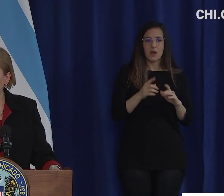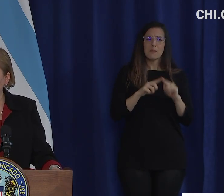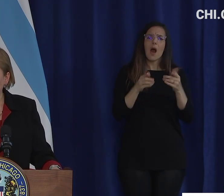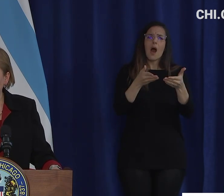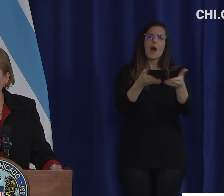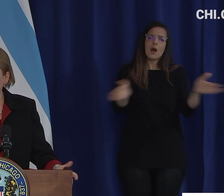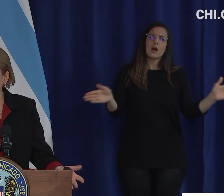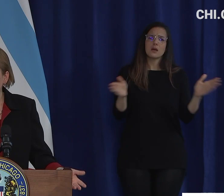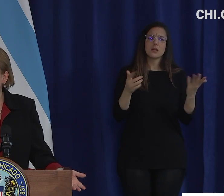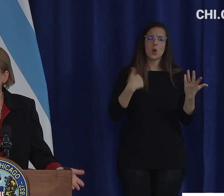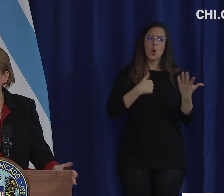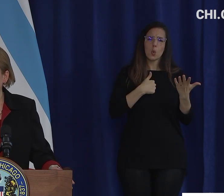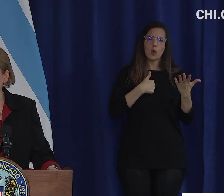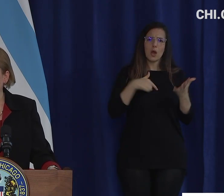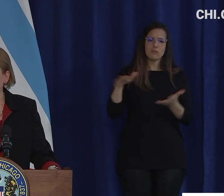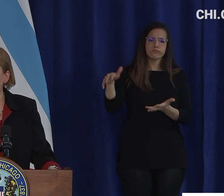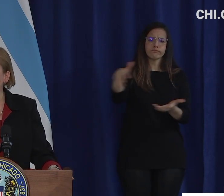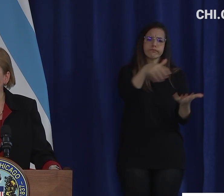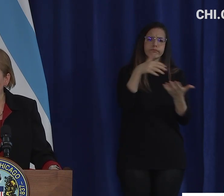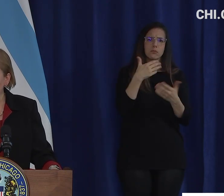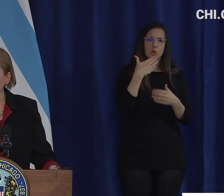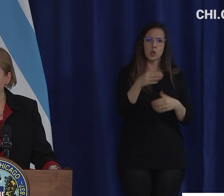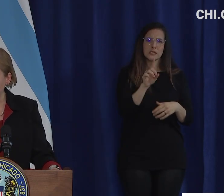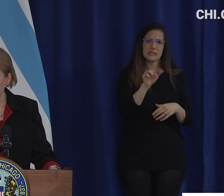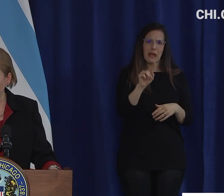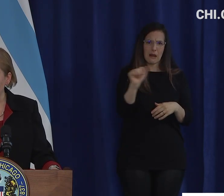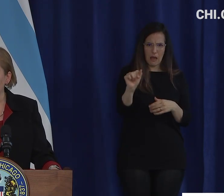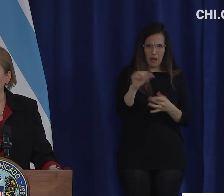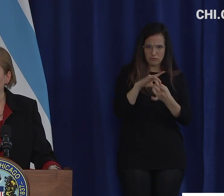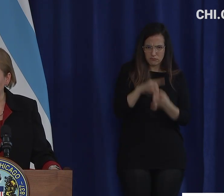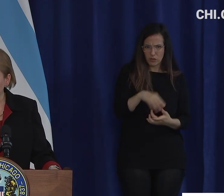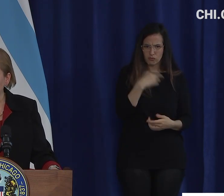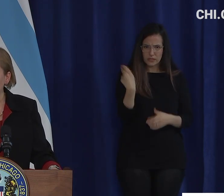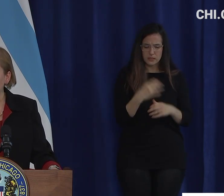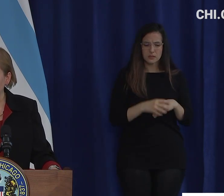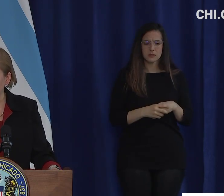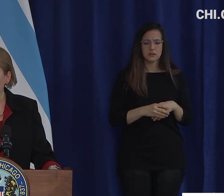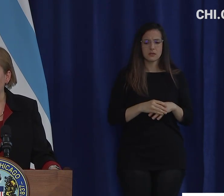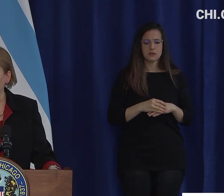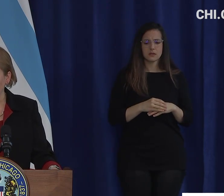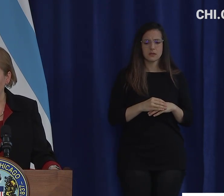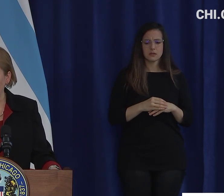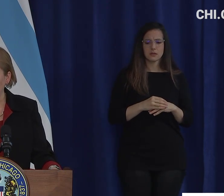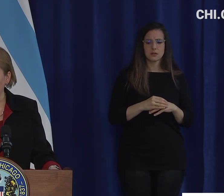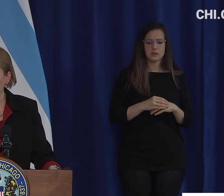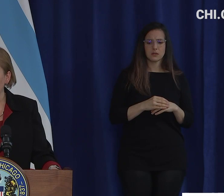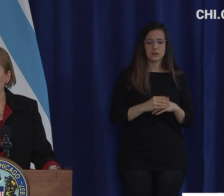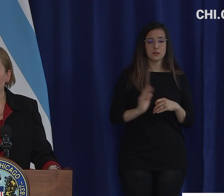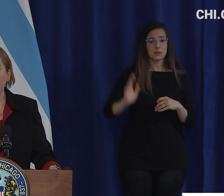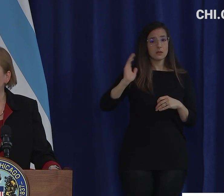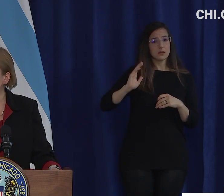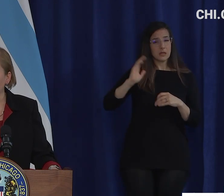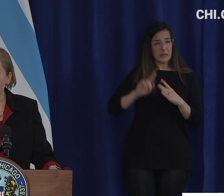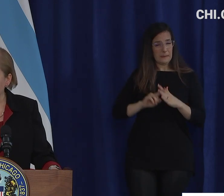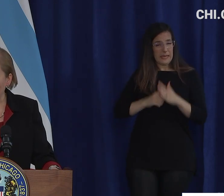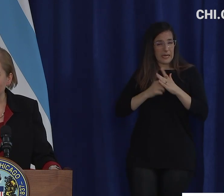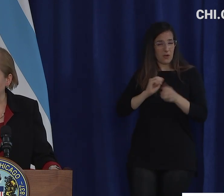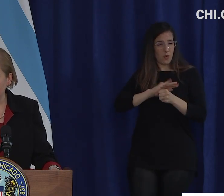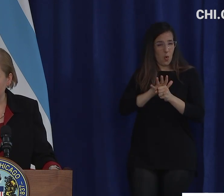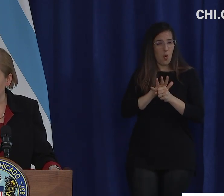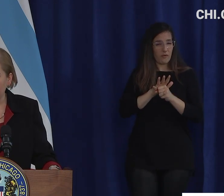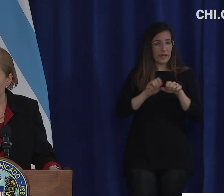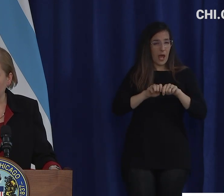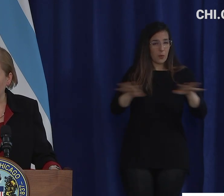about what the risks are, and very different from early in our COVID outbreak. We just are